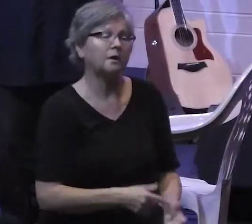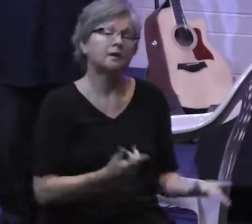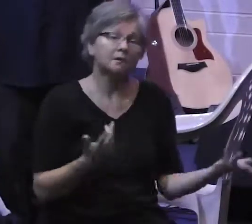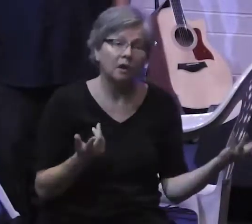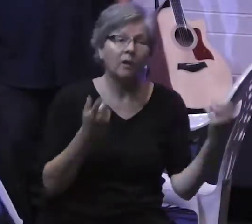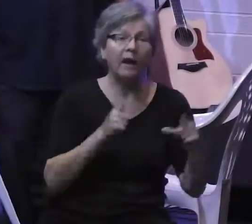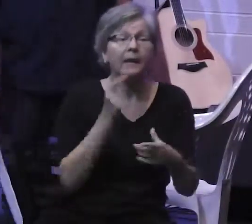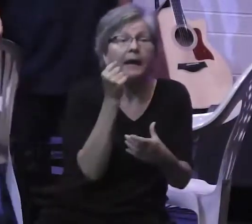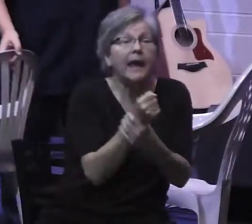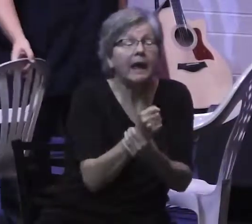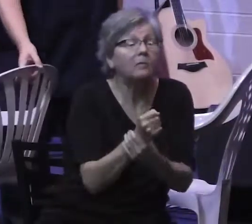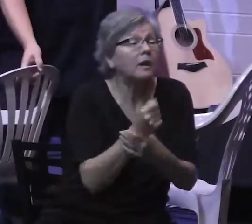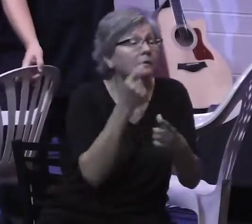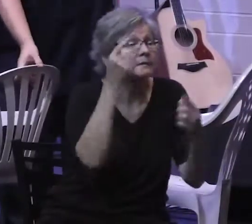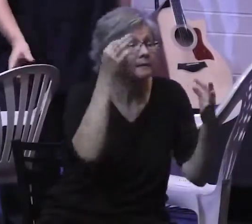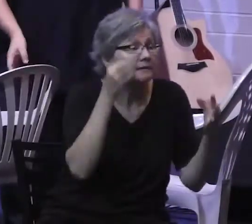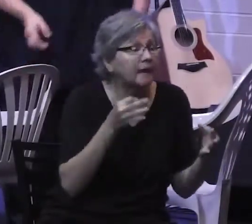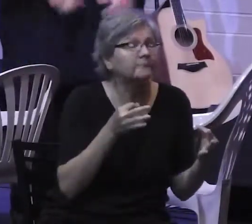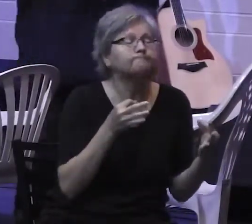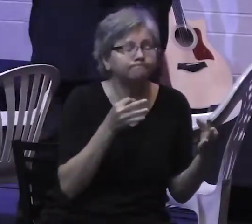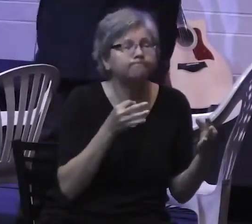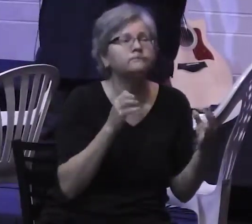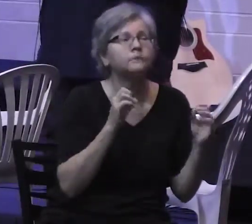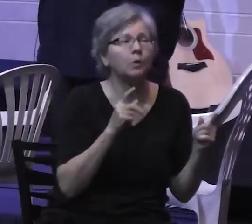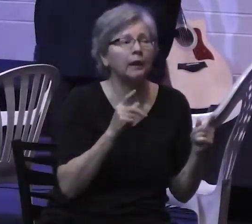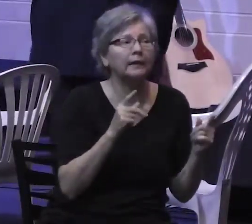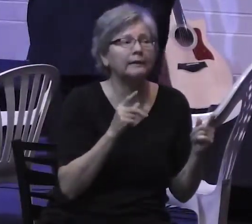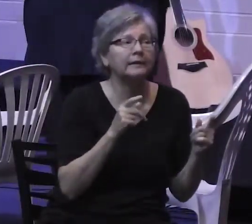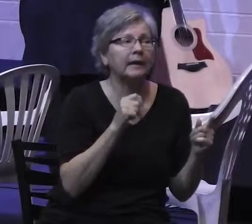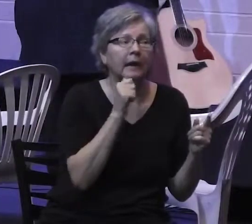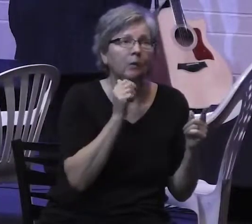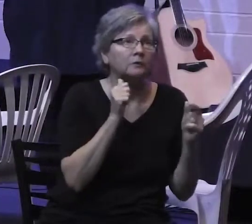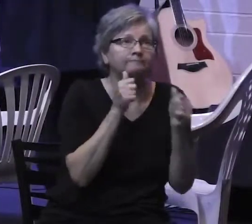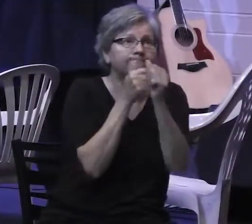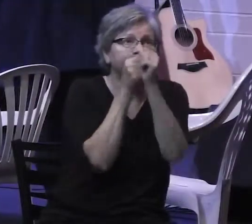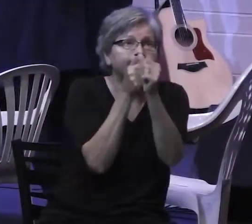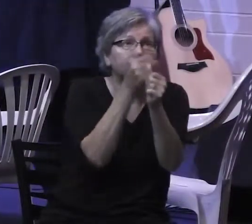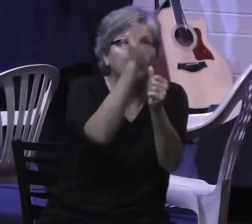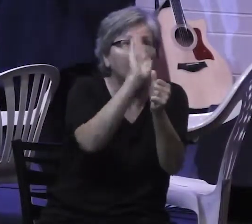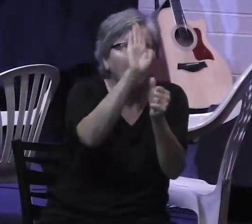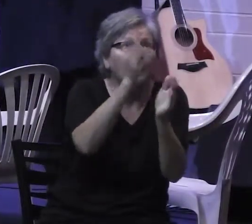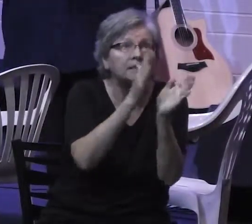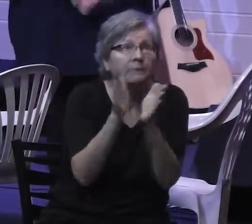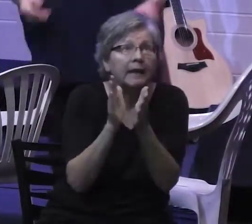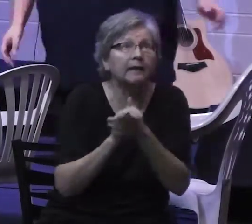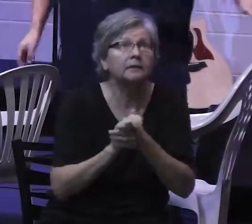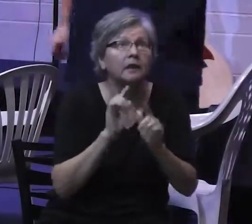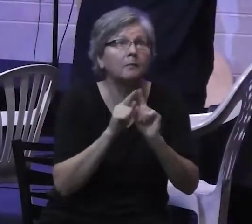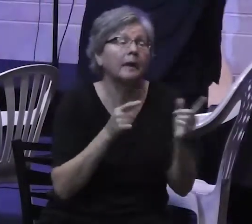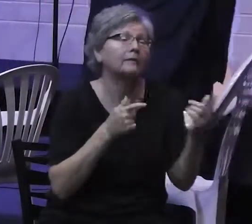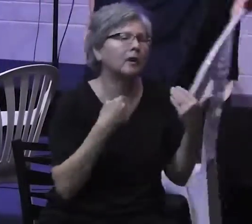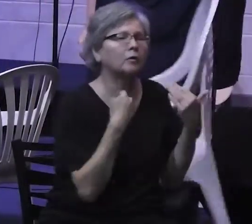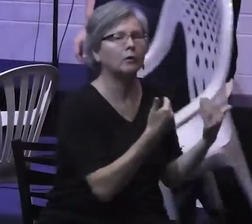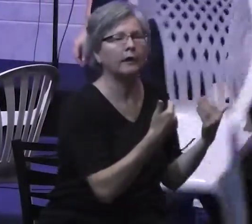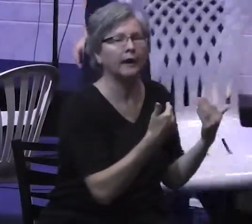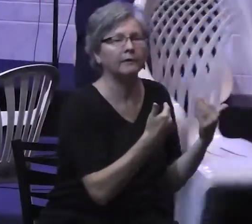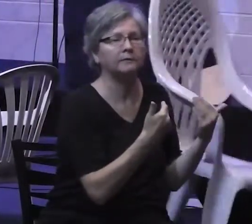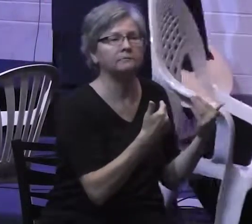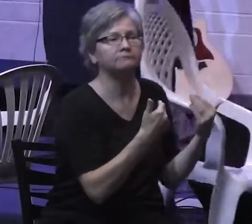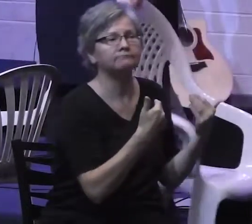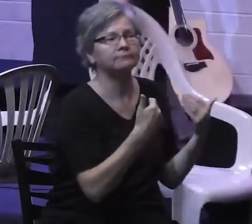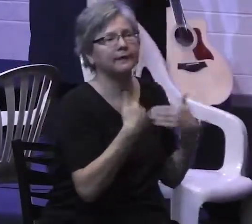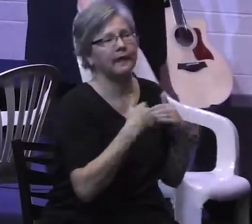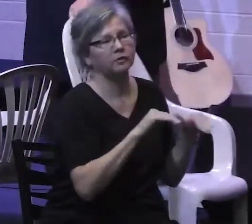insolence and his defiance, he turns from God's plan. And because God is holy and just and righteous, he also must turn